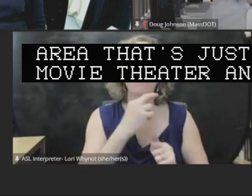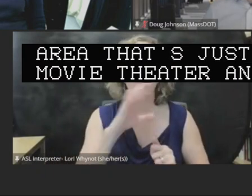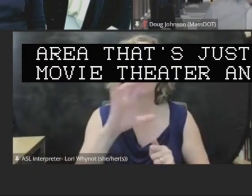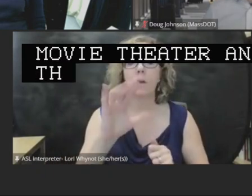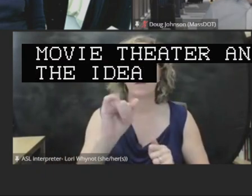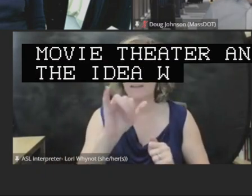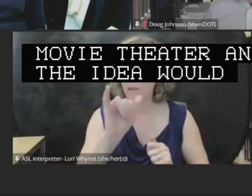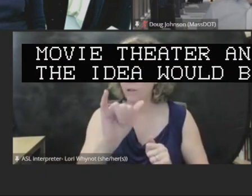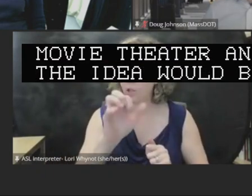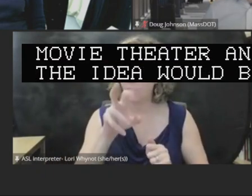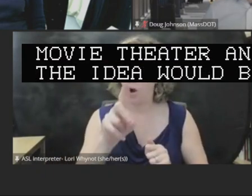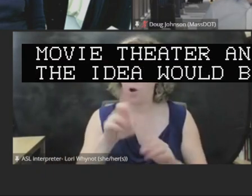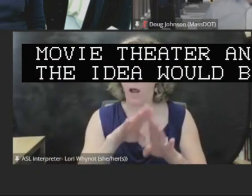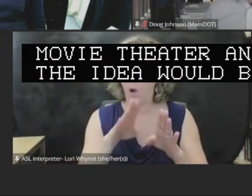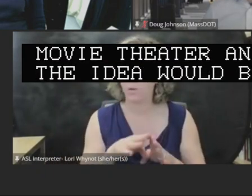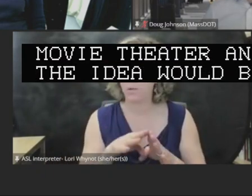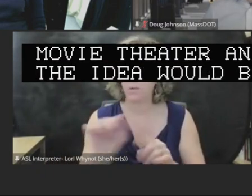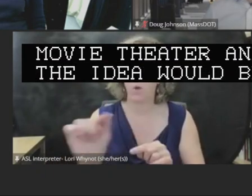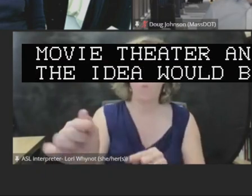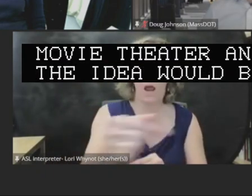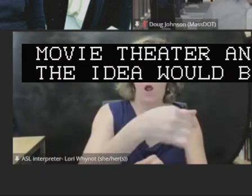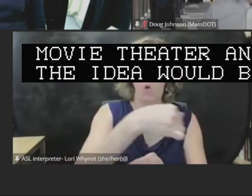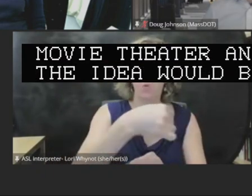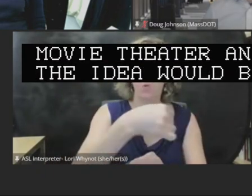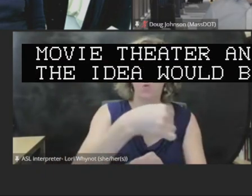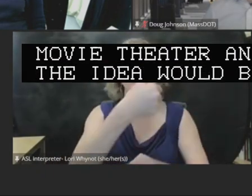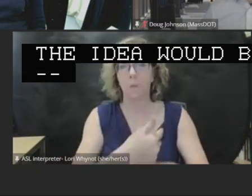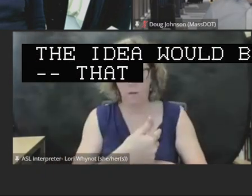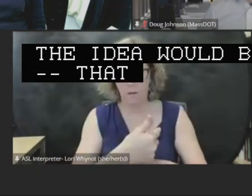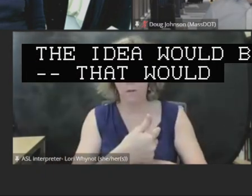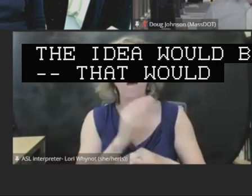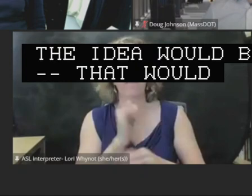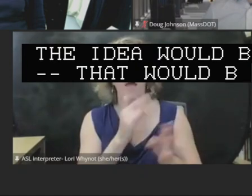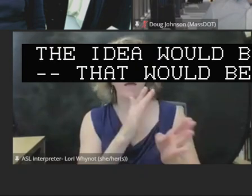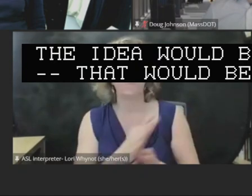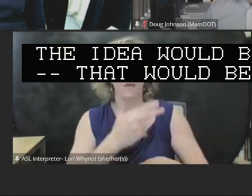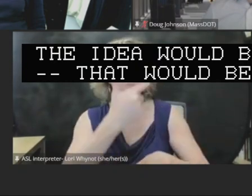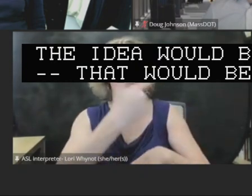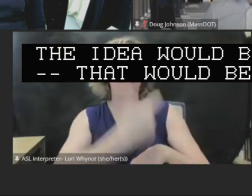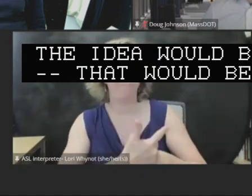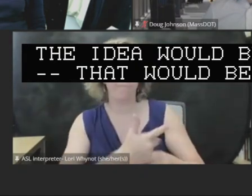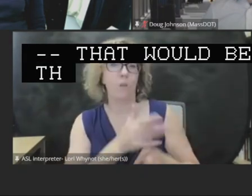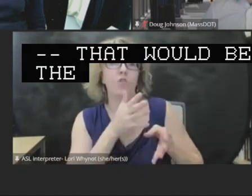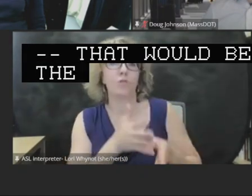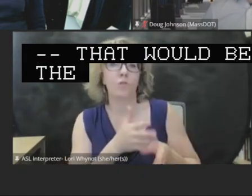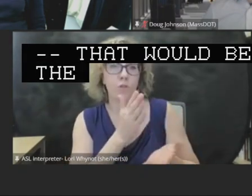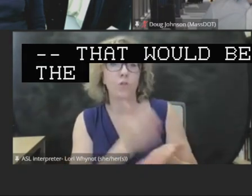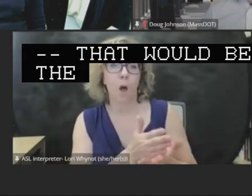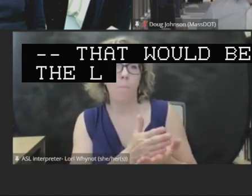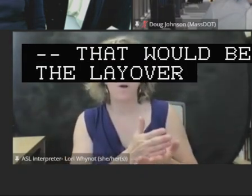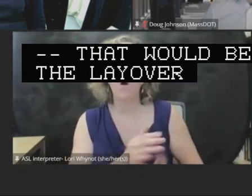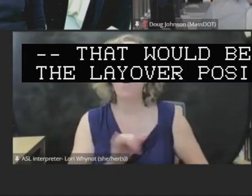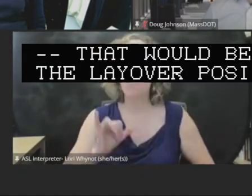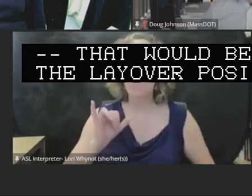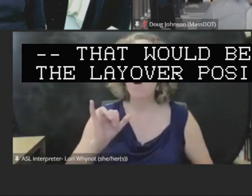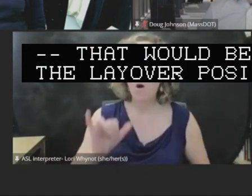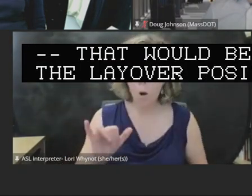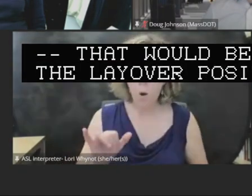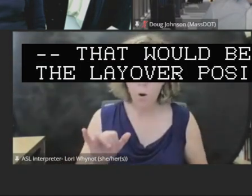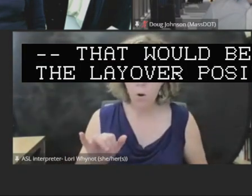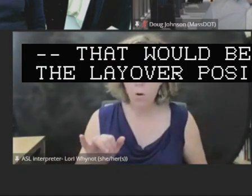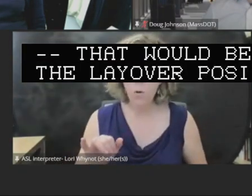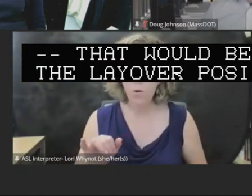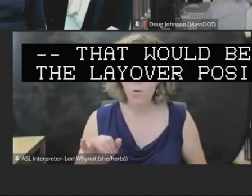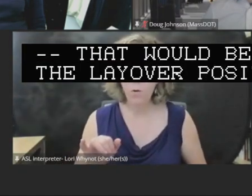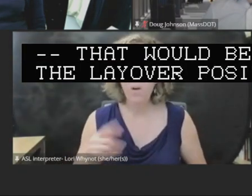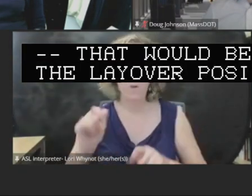would, that would be the stop and the layover position for service. So you could place from that